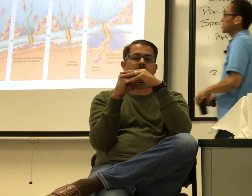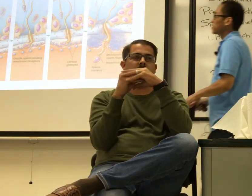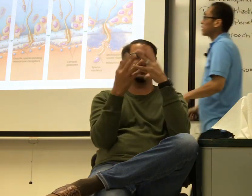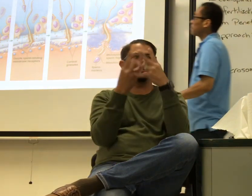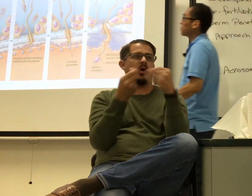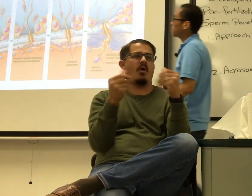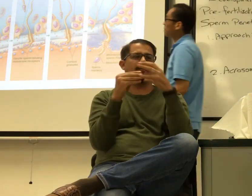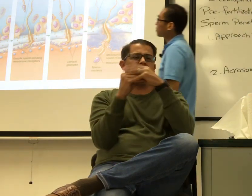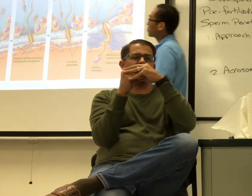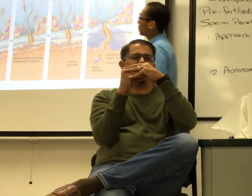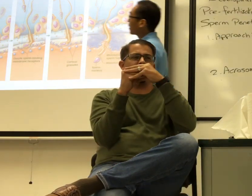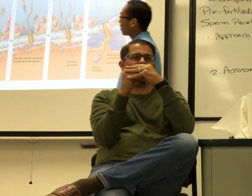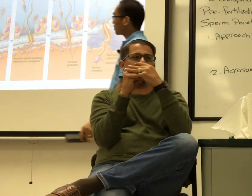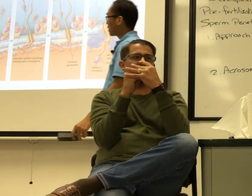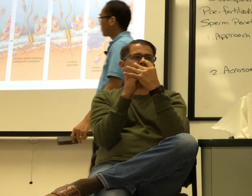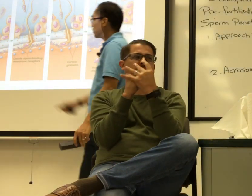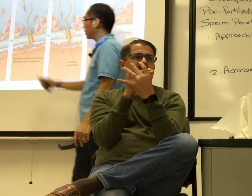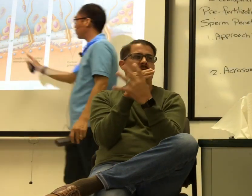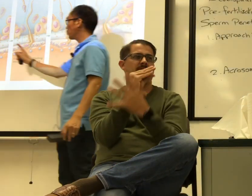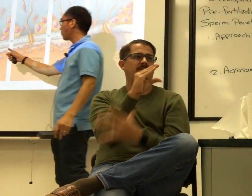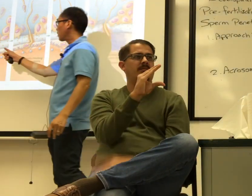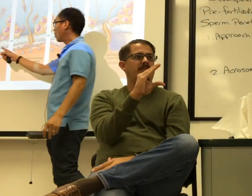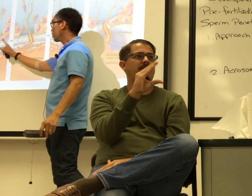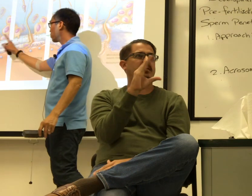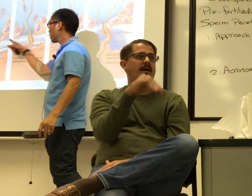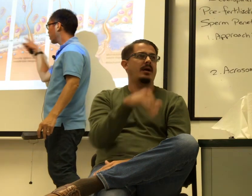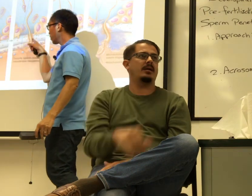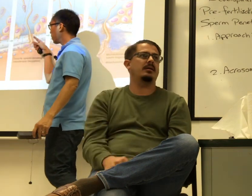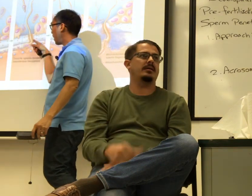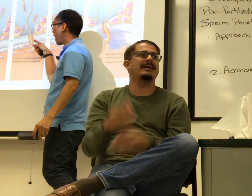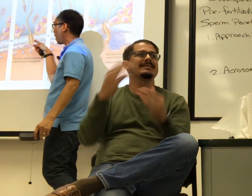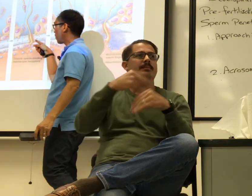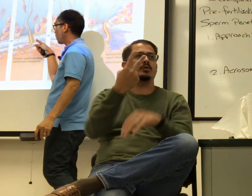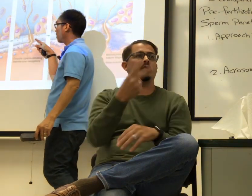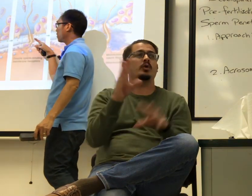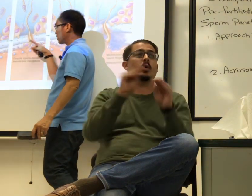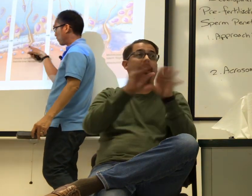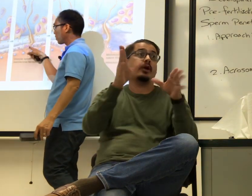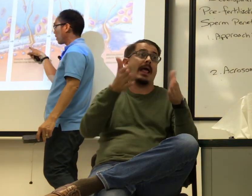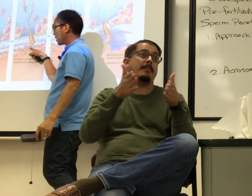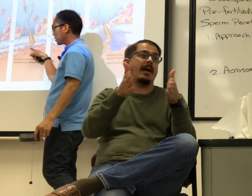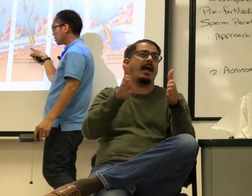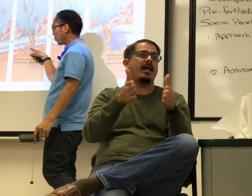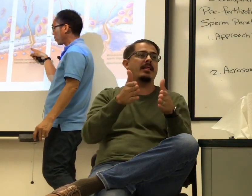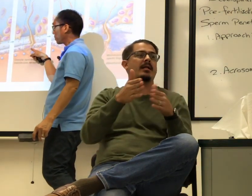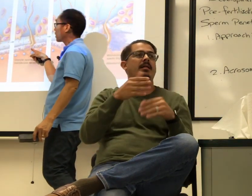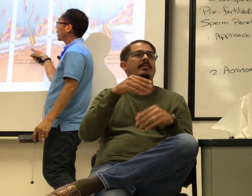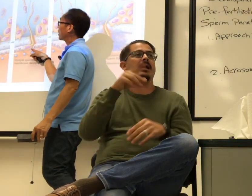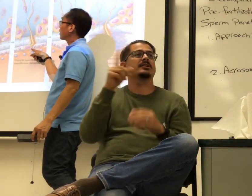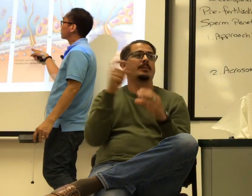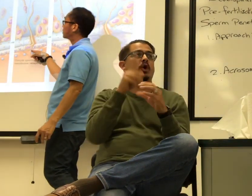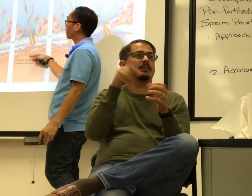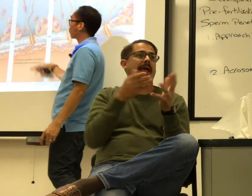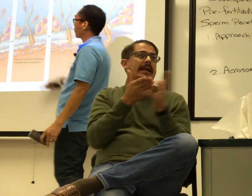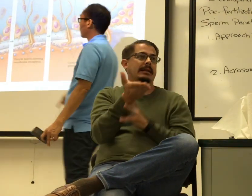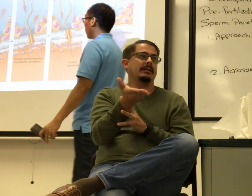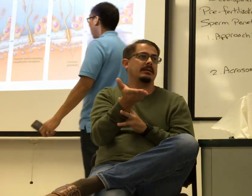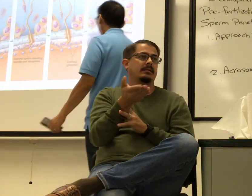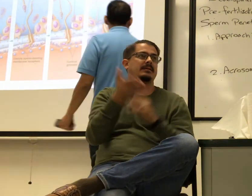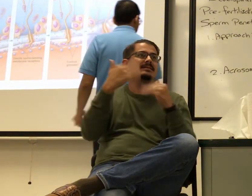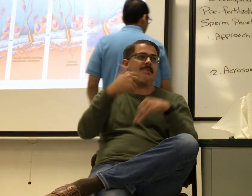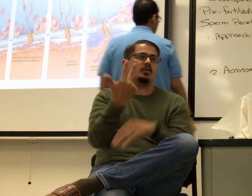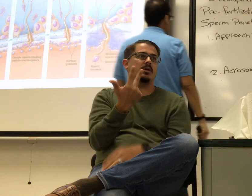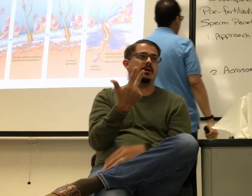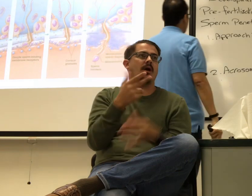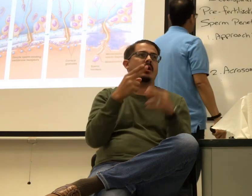So that's step, there's what they call step two. And so when you clear the path, the fertilizing sperm can get in. Step three, they